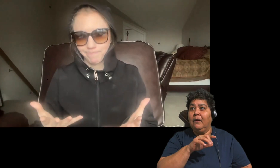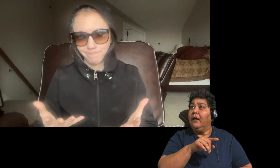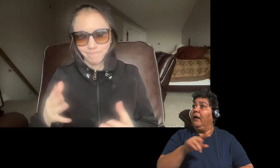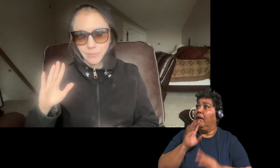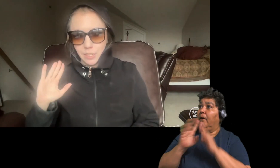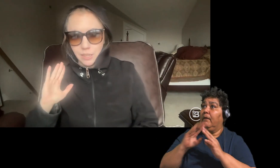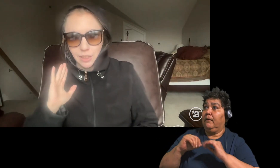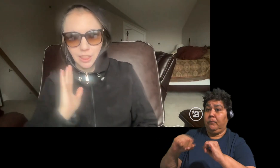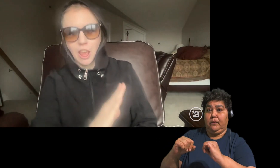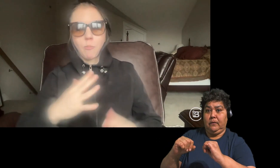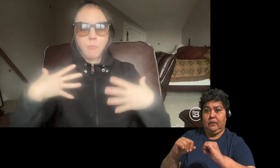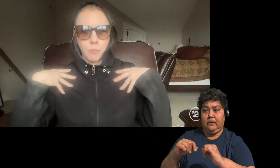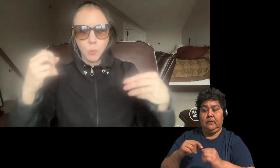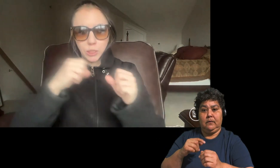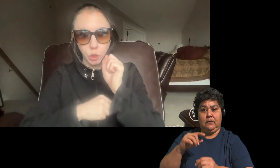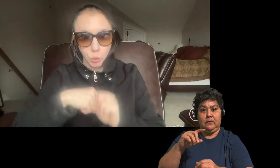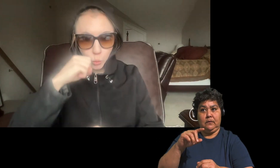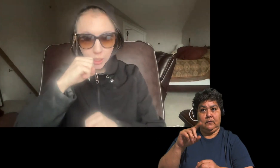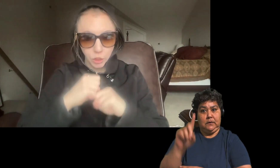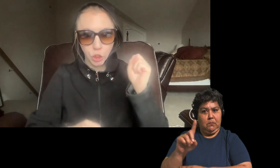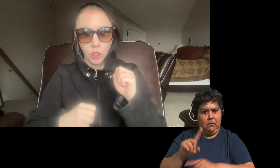democracy is now being challenged and